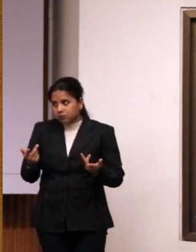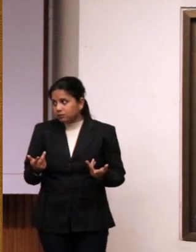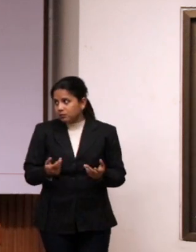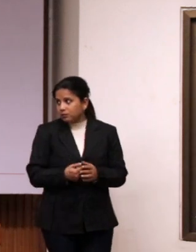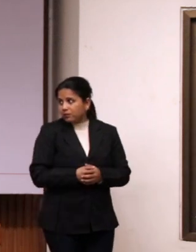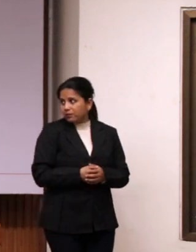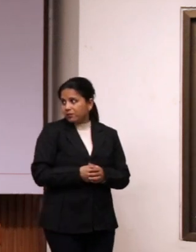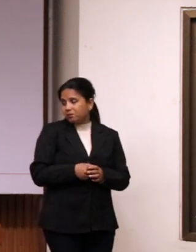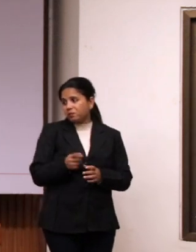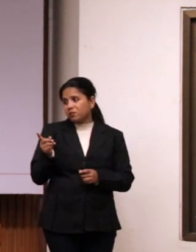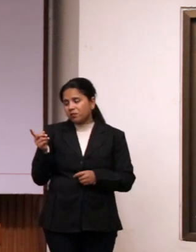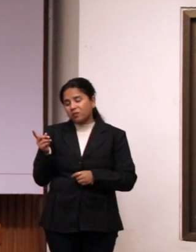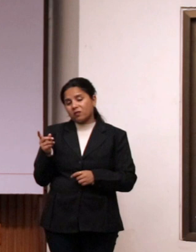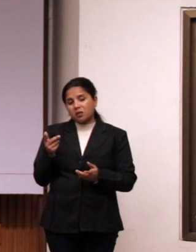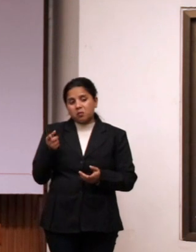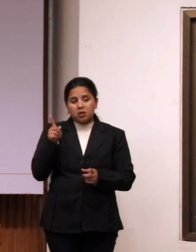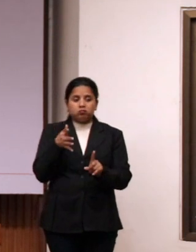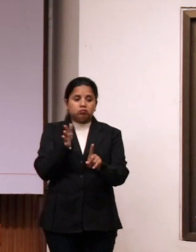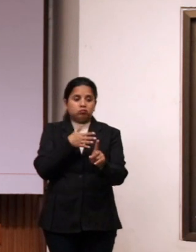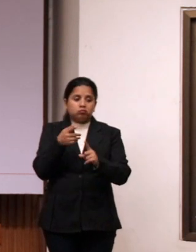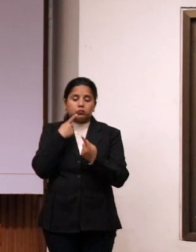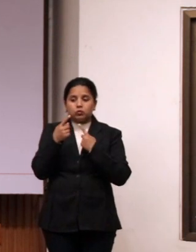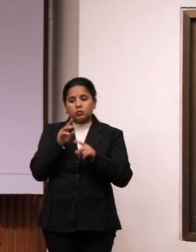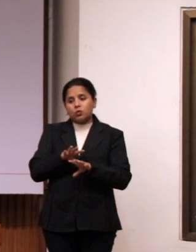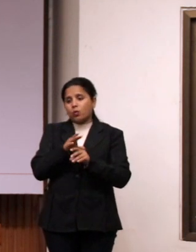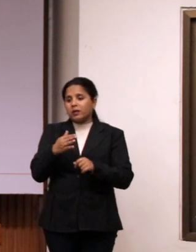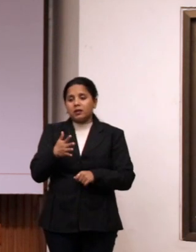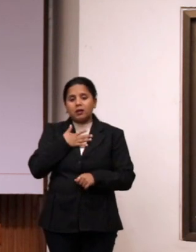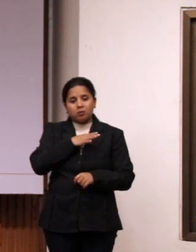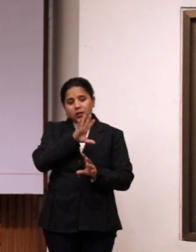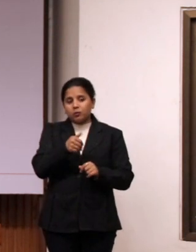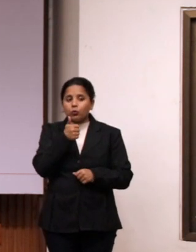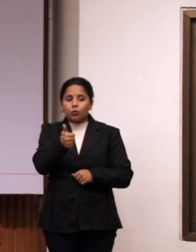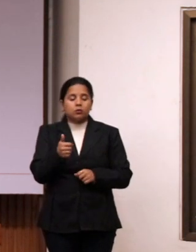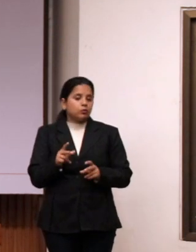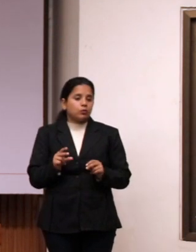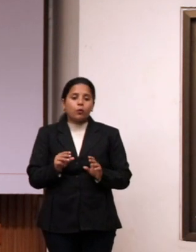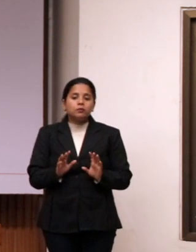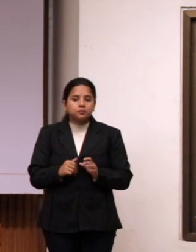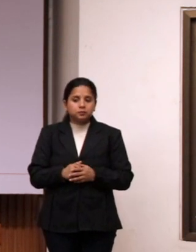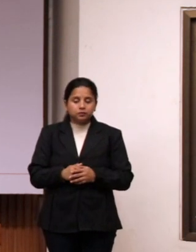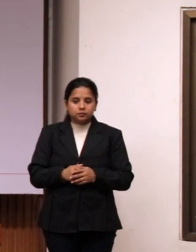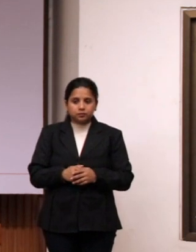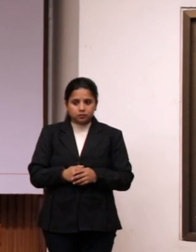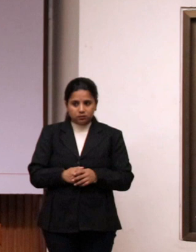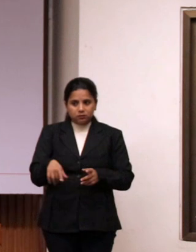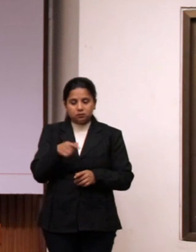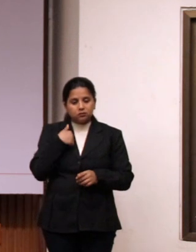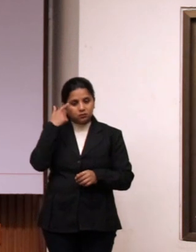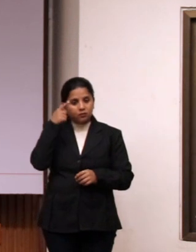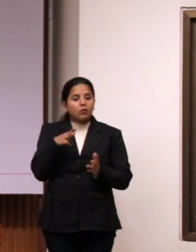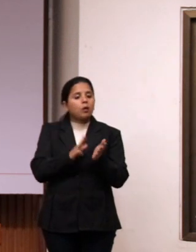You have to convince that, as I said, all green is not good. Because when you stand in